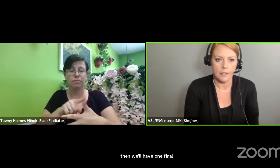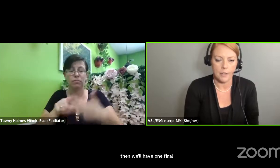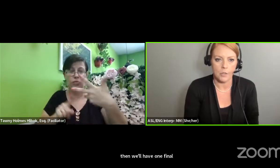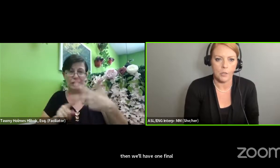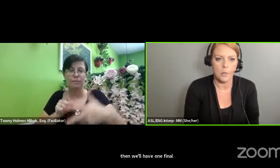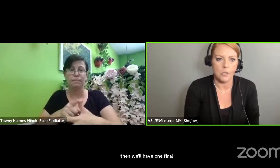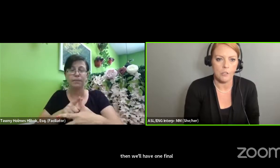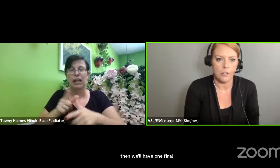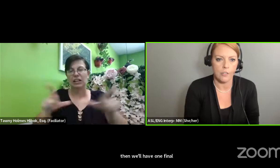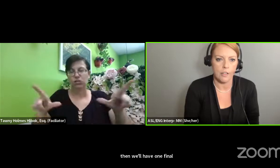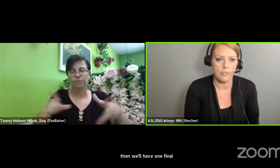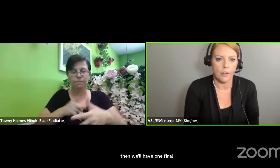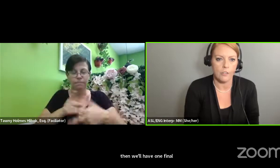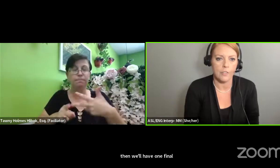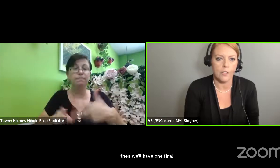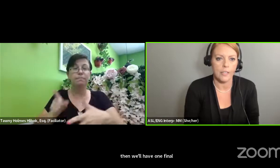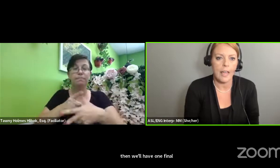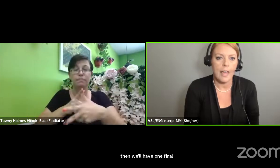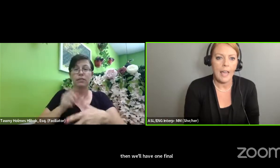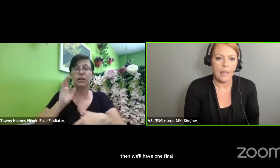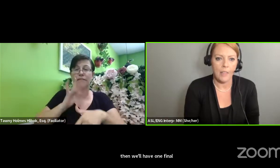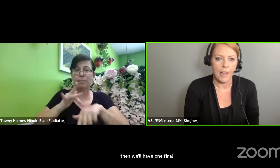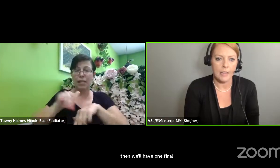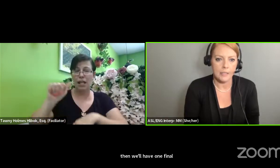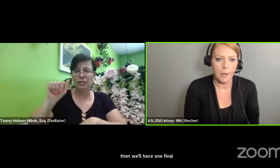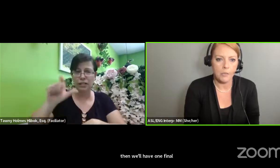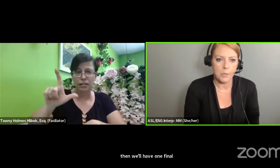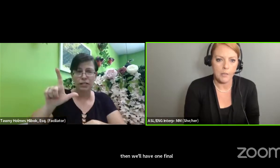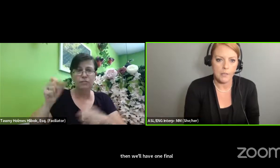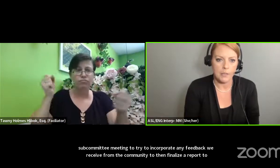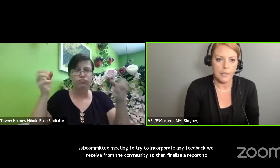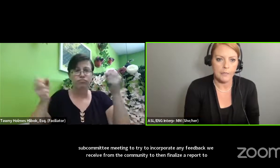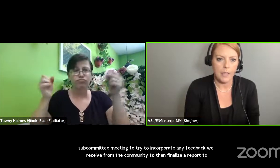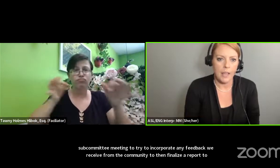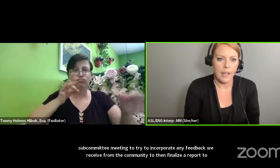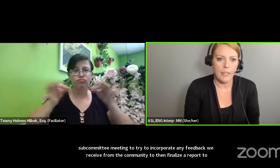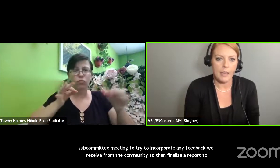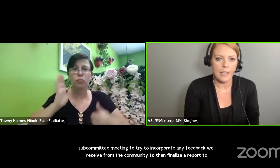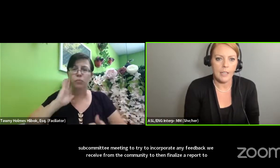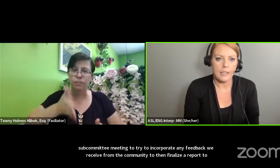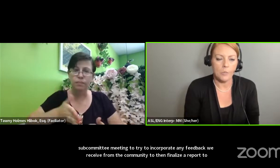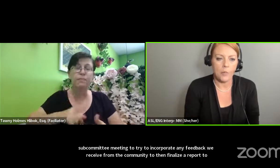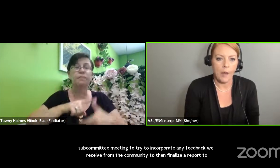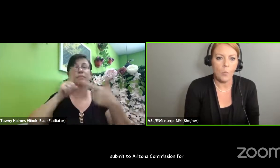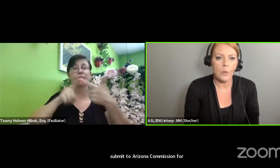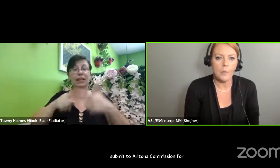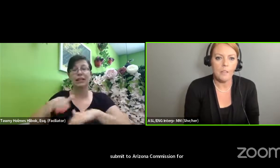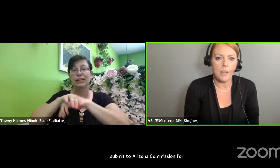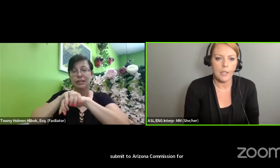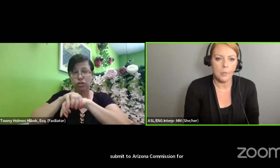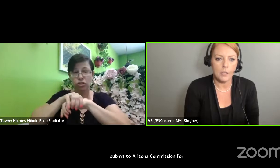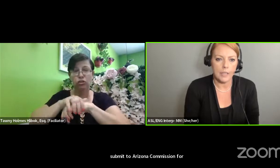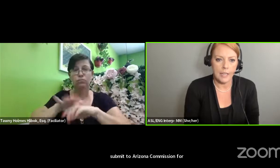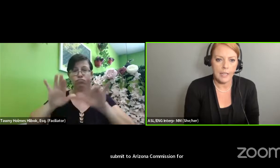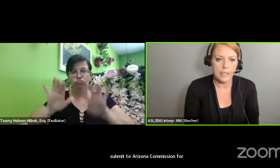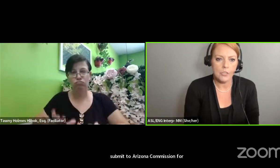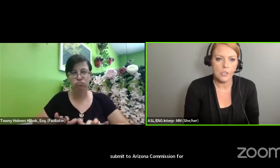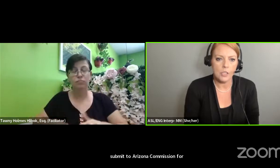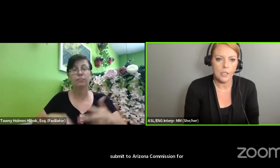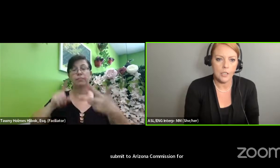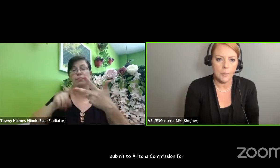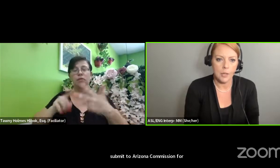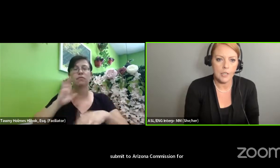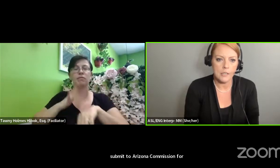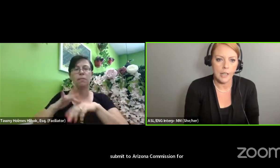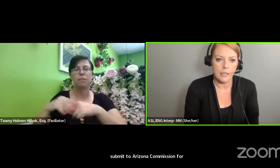to Arizona Commission for the Deaf and Hard of Hearing. And that is my responsibility. And that will be available in